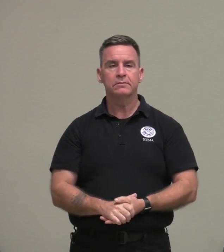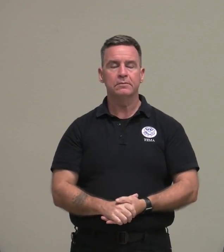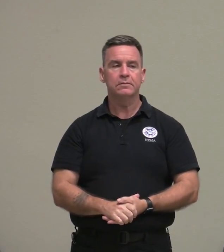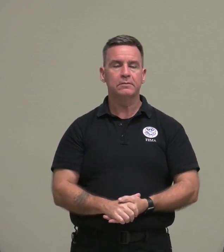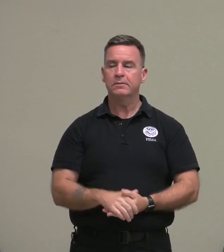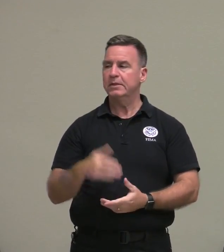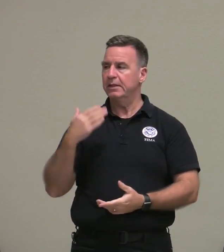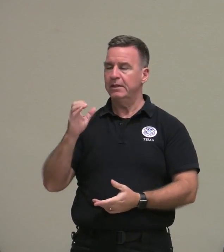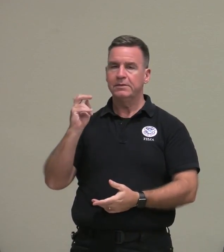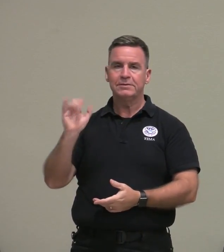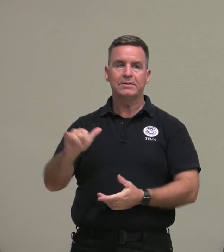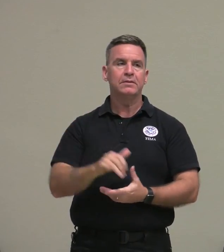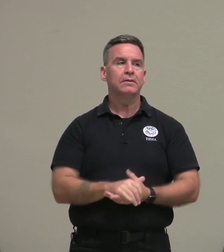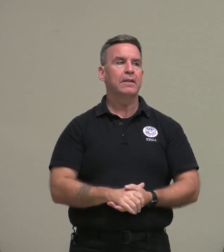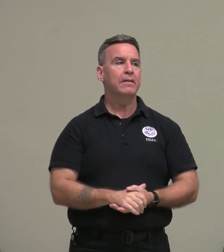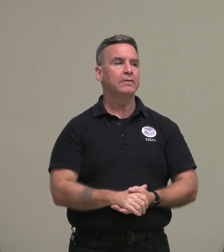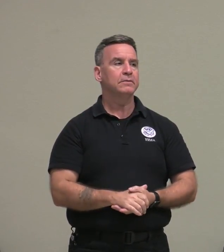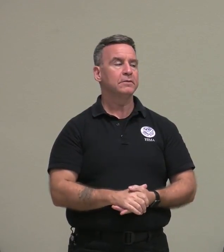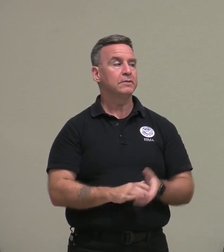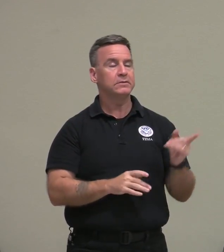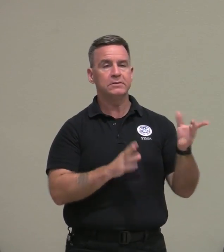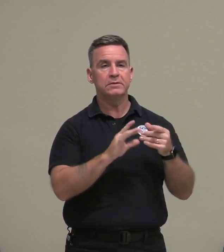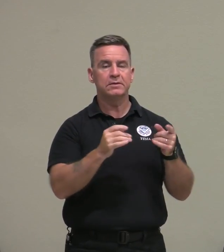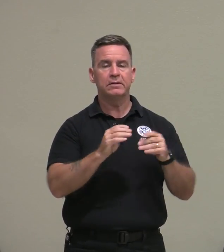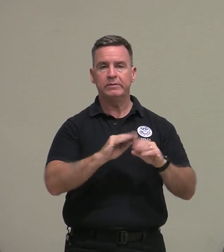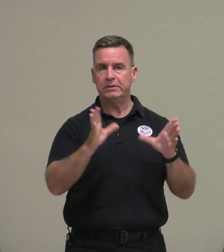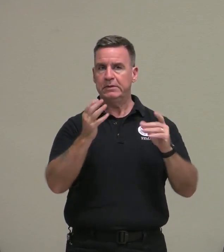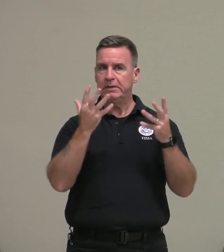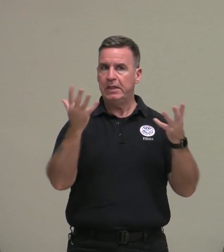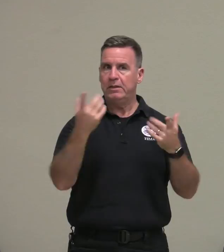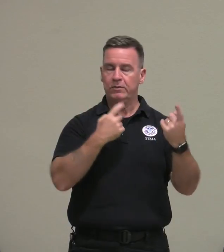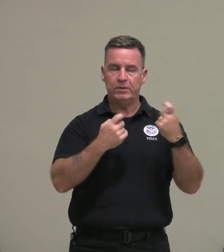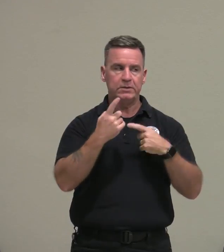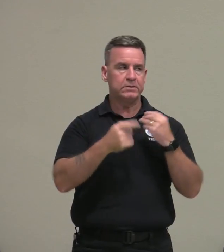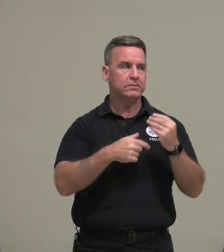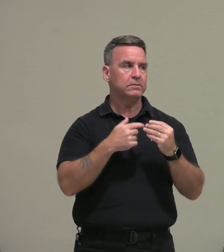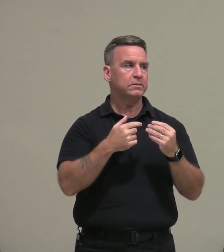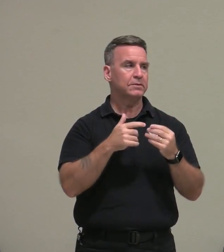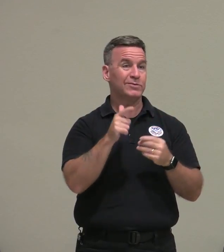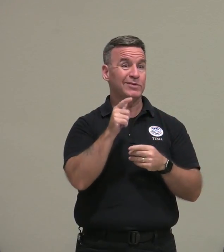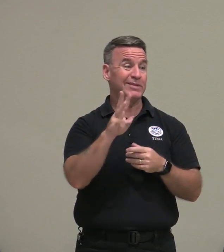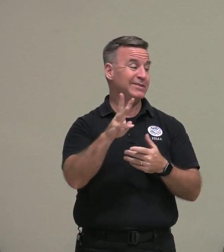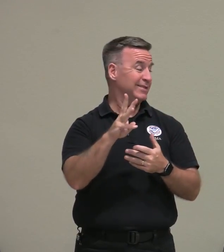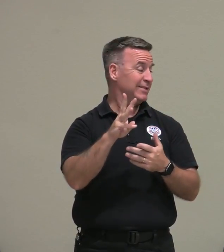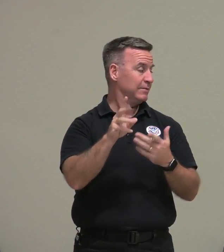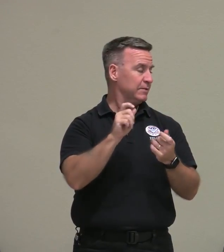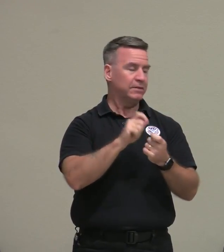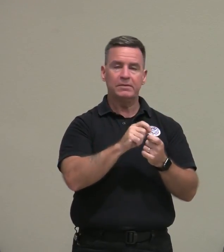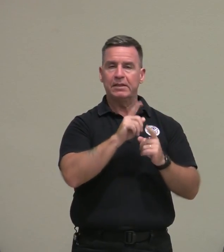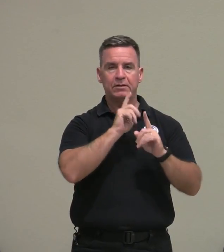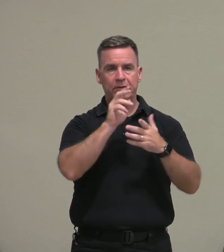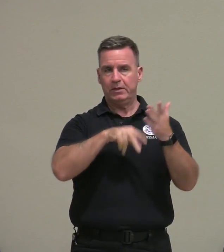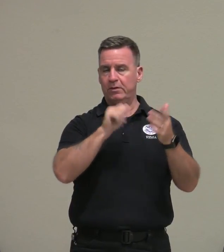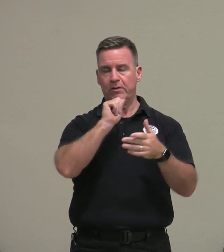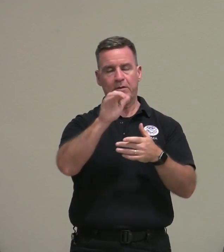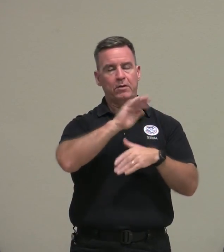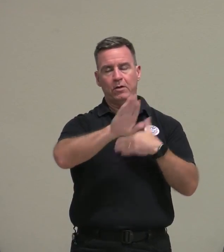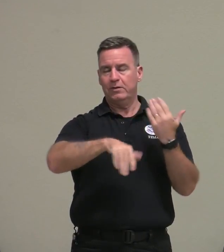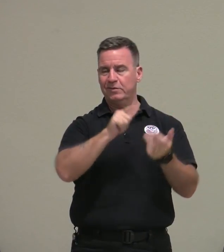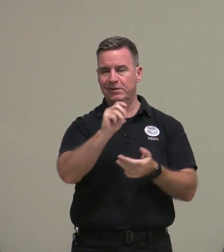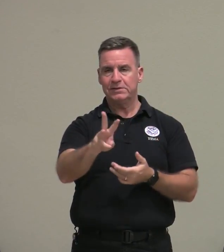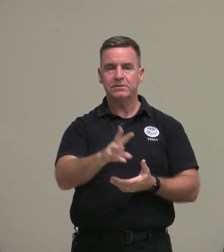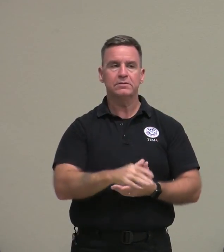Thanks, Casey. As Casey said, obviously a lot of questions, 26 to be exact. I'm not going to read all 26.